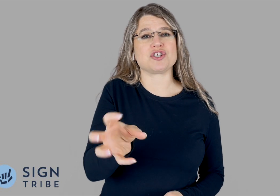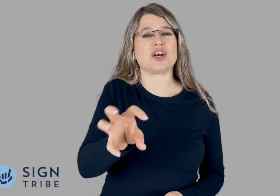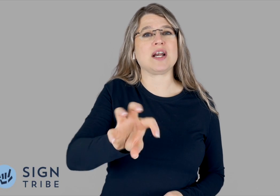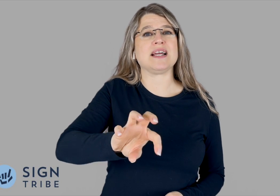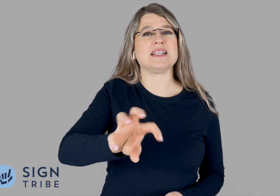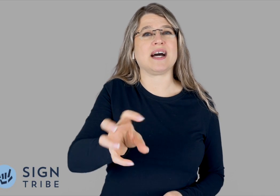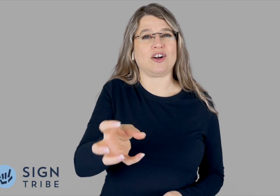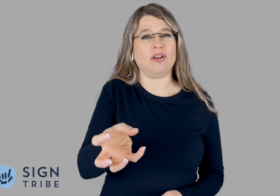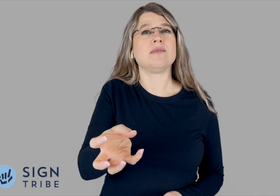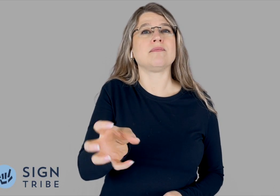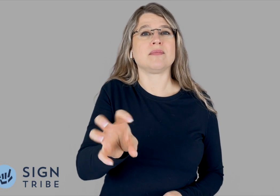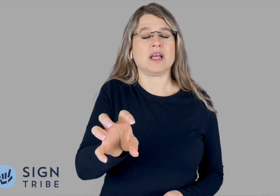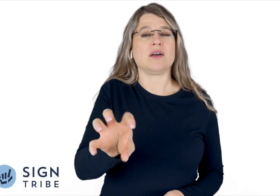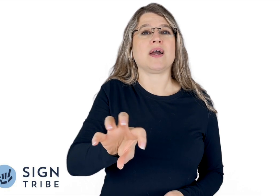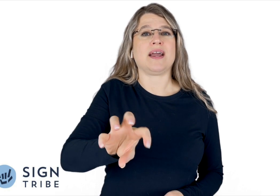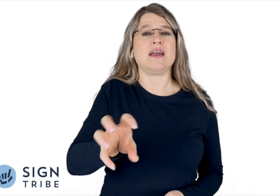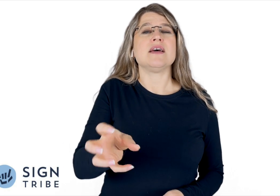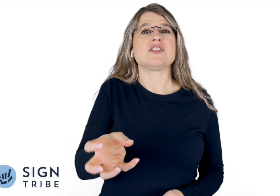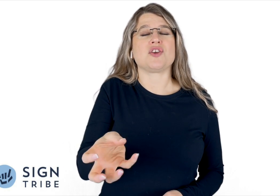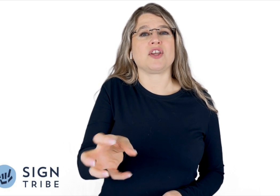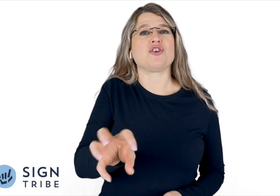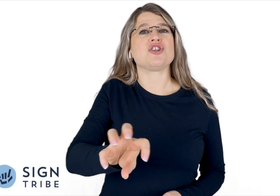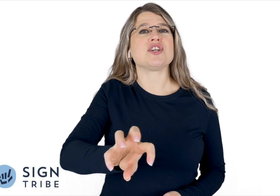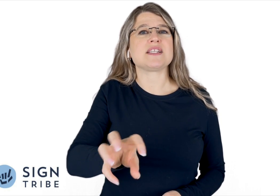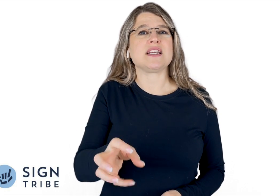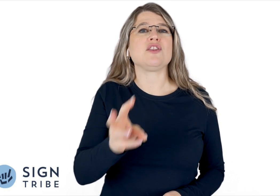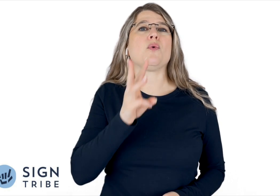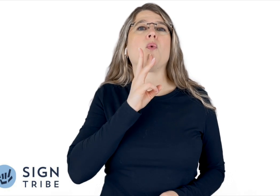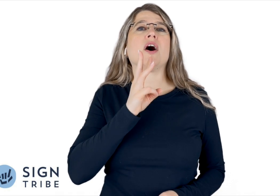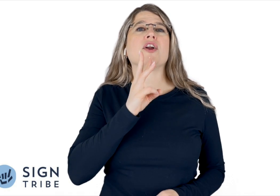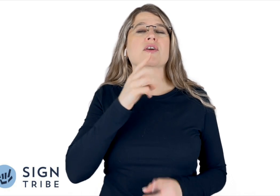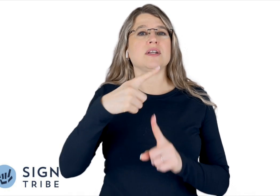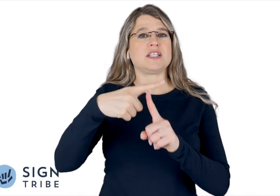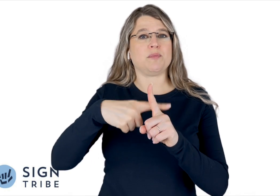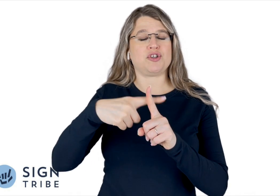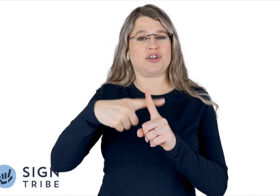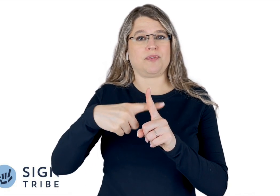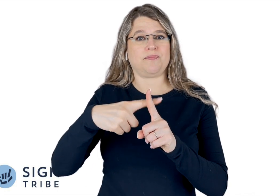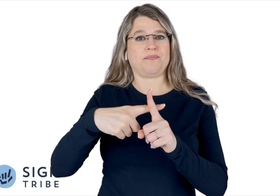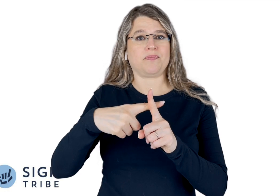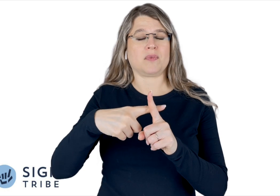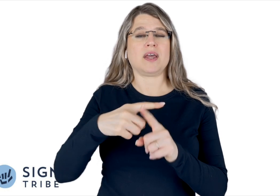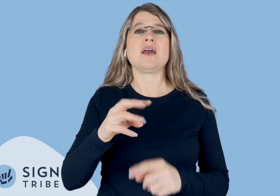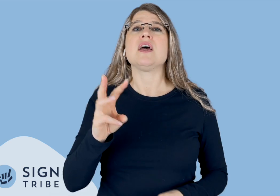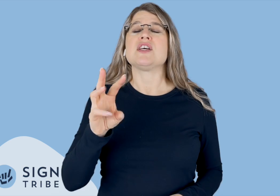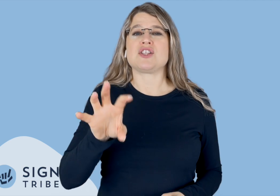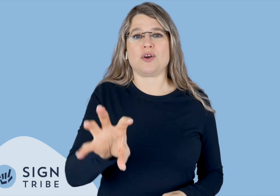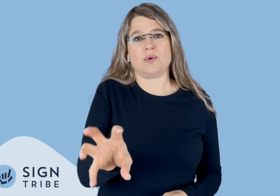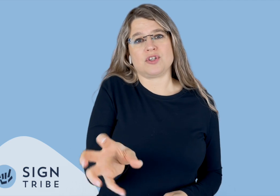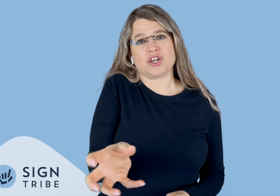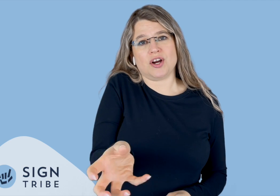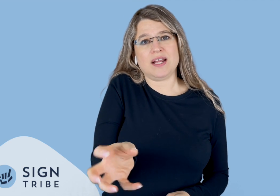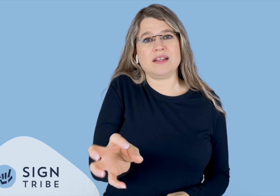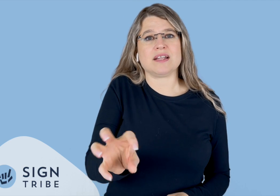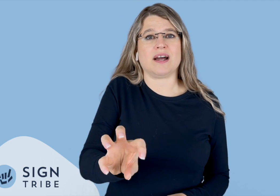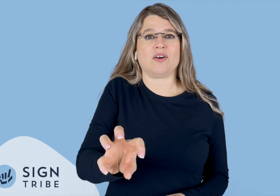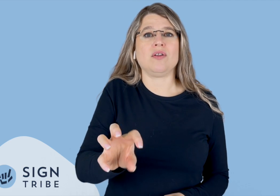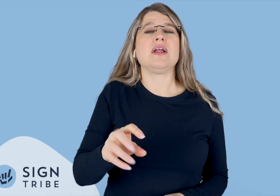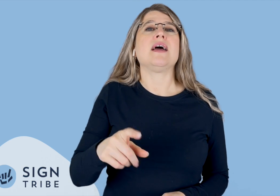turning a dial, okay? So like you're adjusting the water temperature, okay? So turning the dial, and